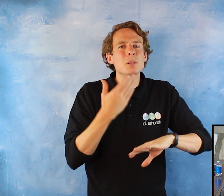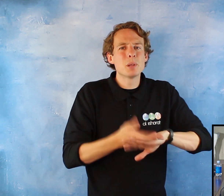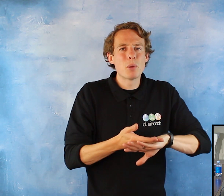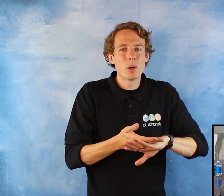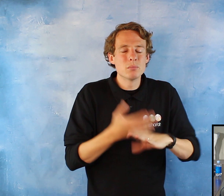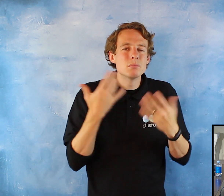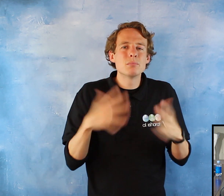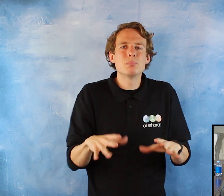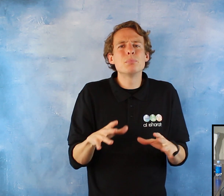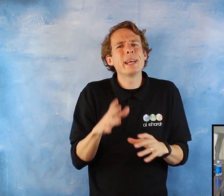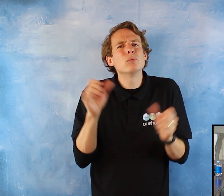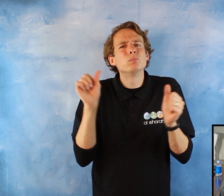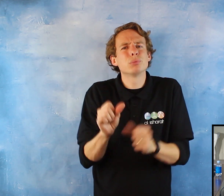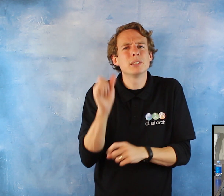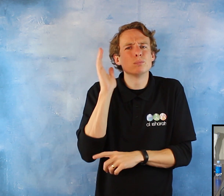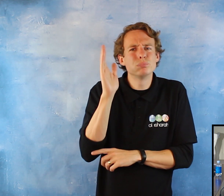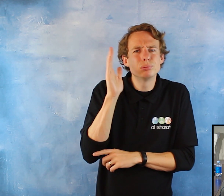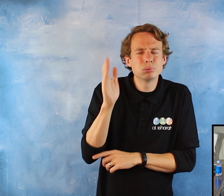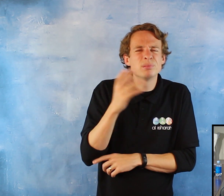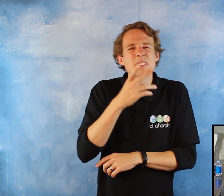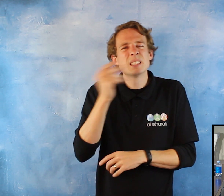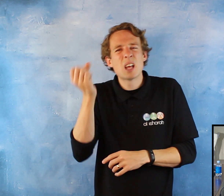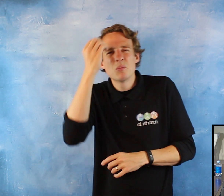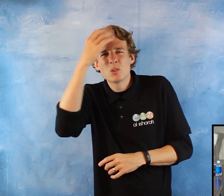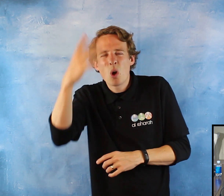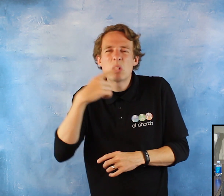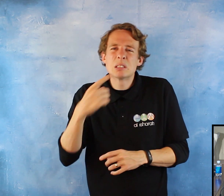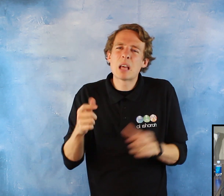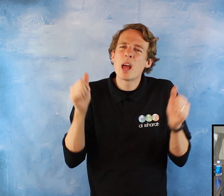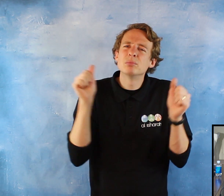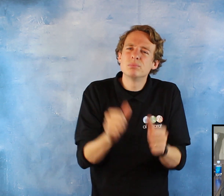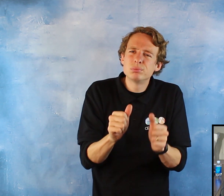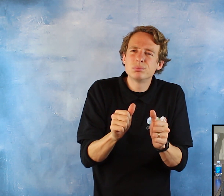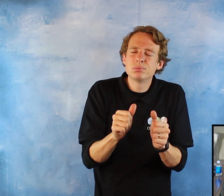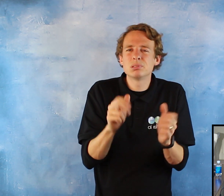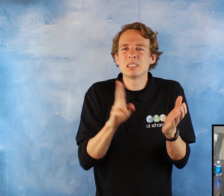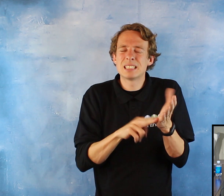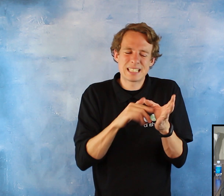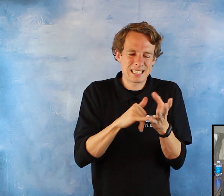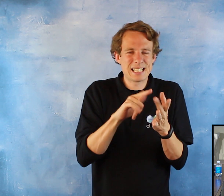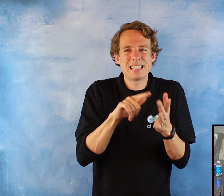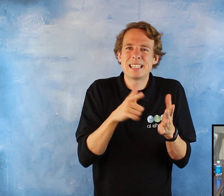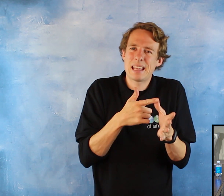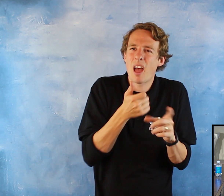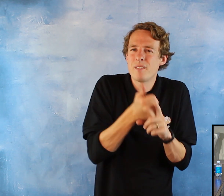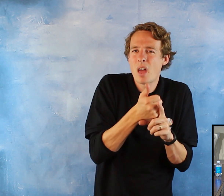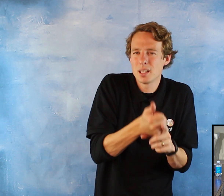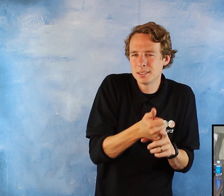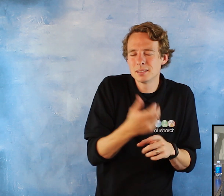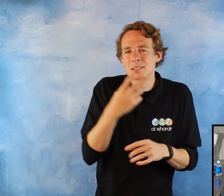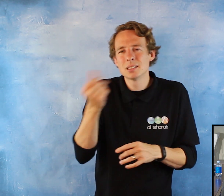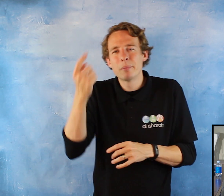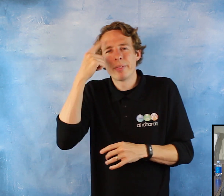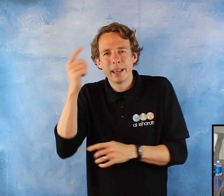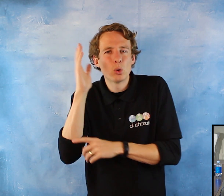consider it is a khutbah, proper khutbah. Others consider no, it is not a khutbah. Rather, it is some kind of nasiha, advice. He